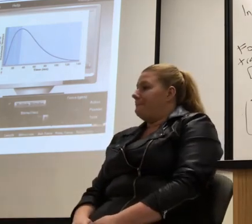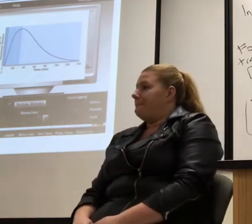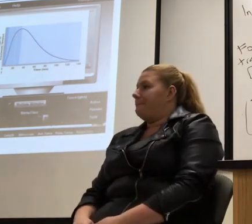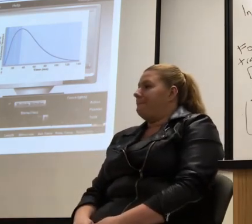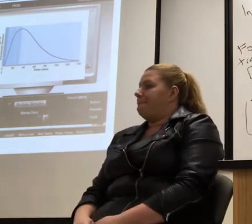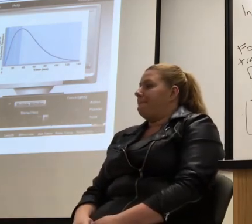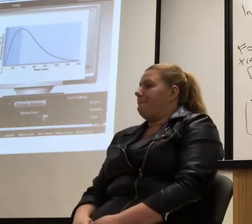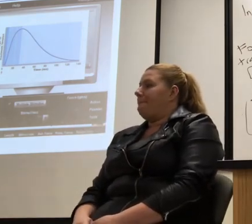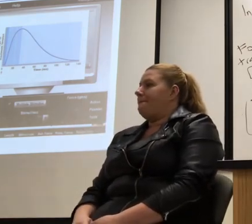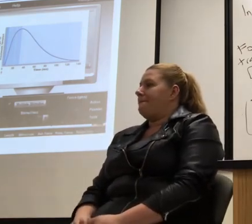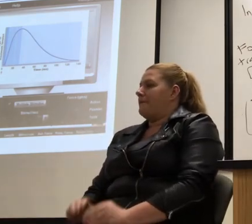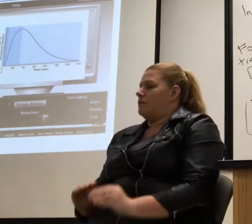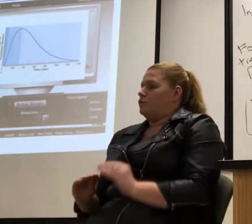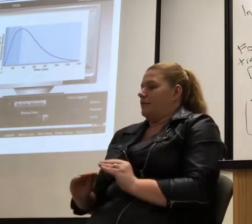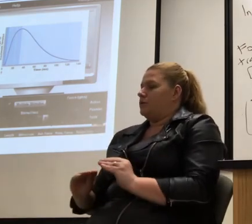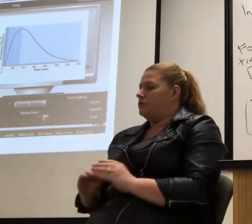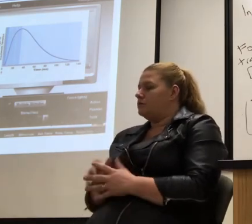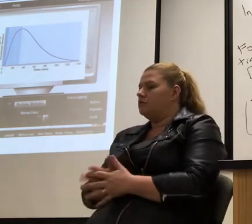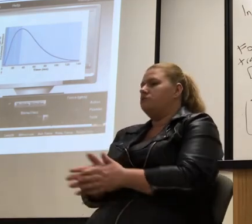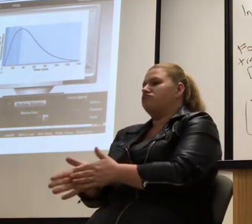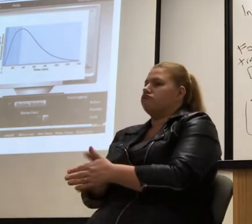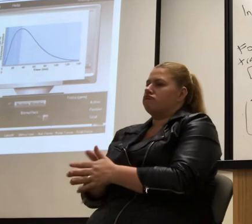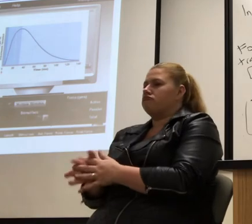When you hit stimulate,